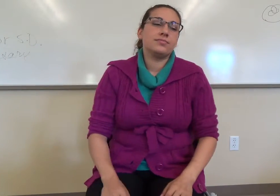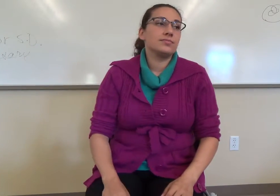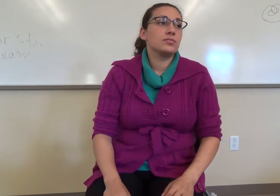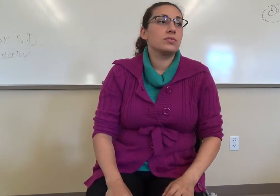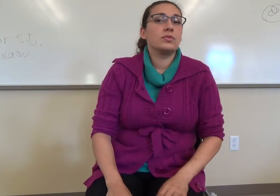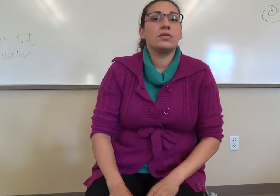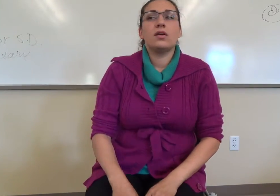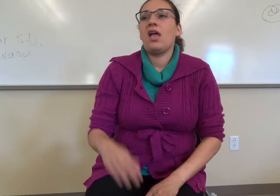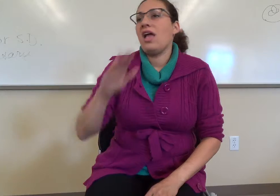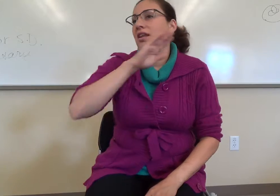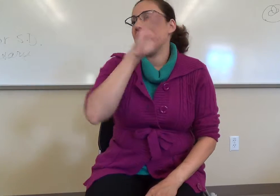up.